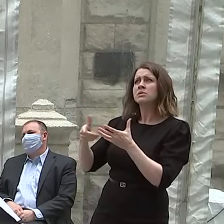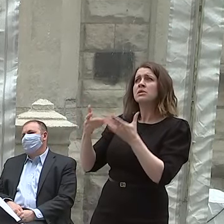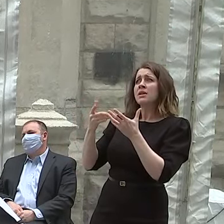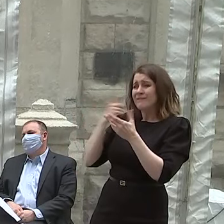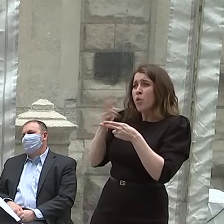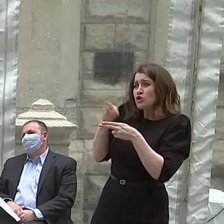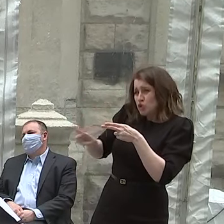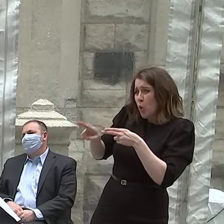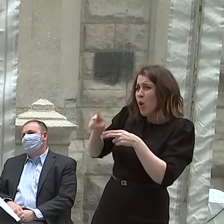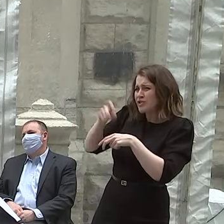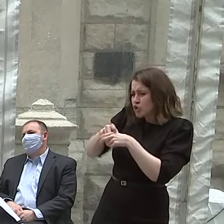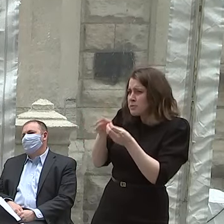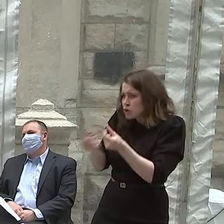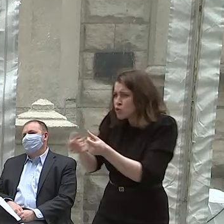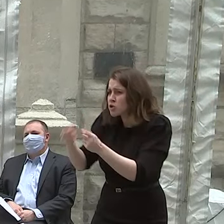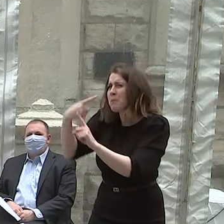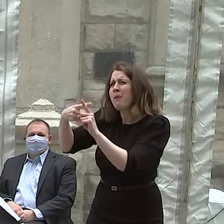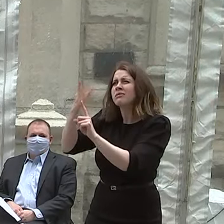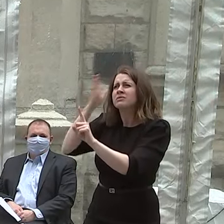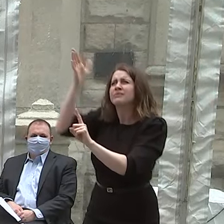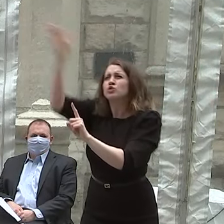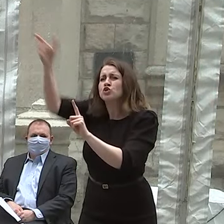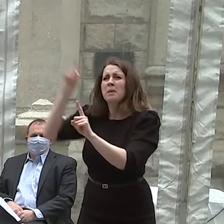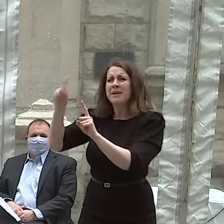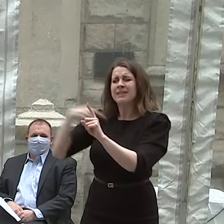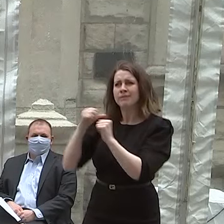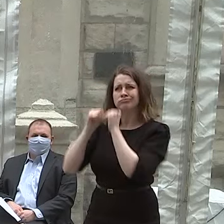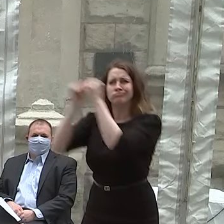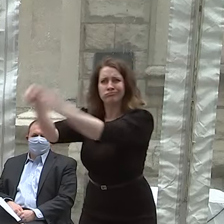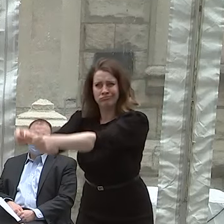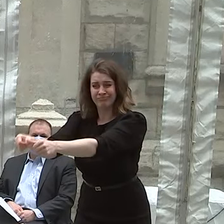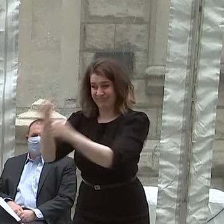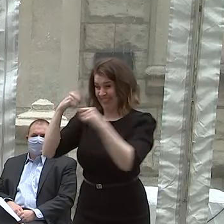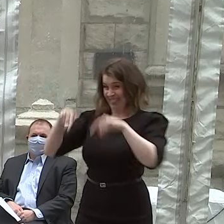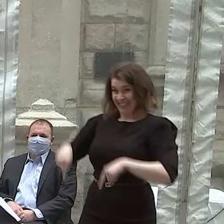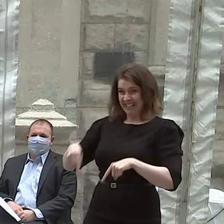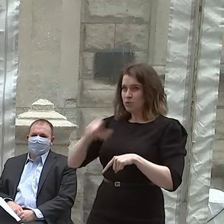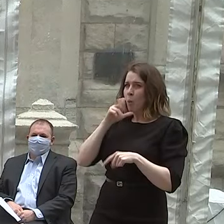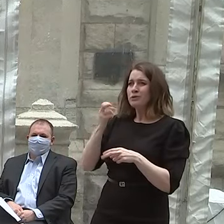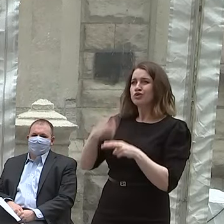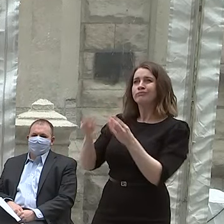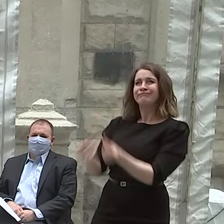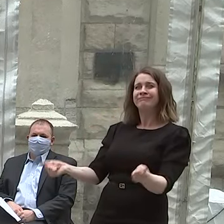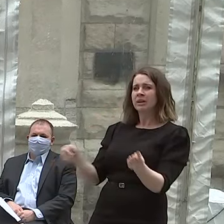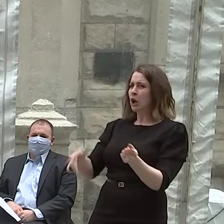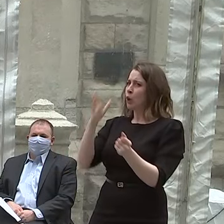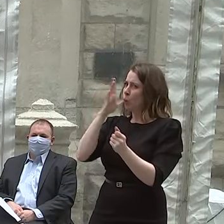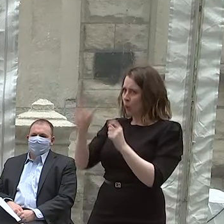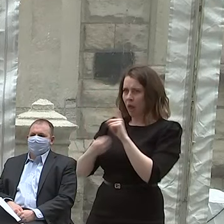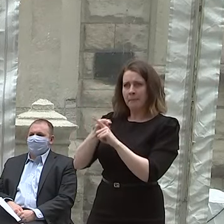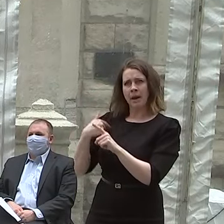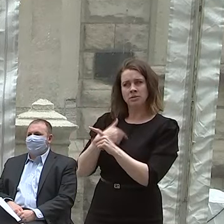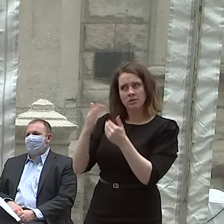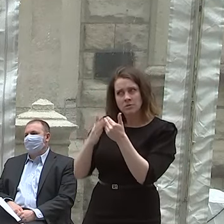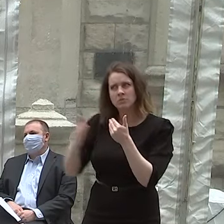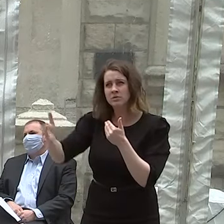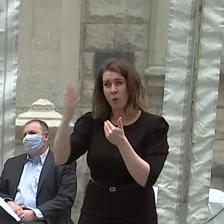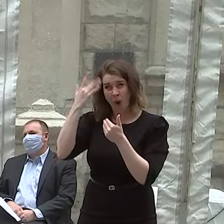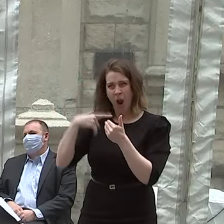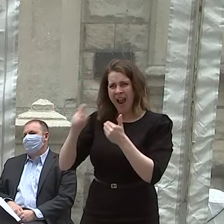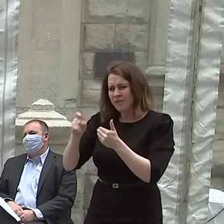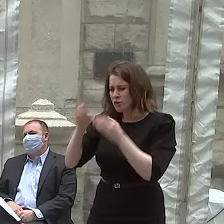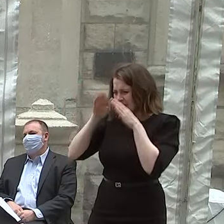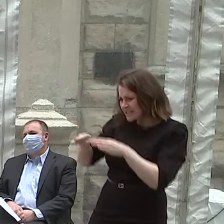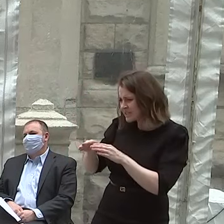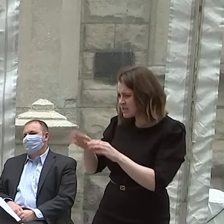measures. The fallout from this pandemic will be felt in our neighborhoods for years to come, unless we can find systemic ways to help our small